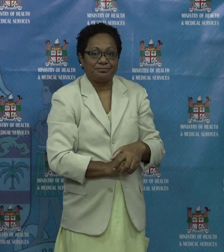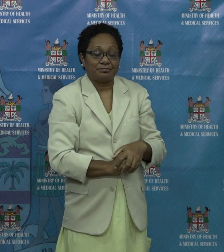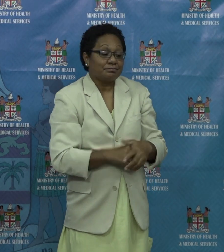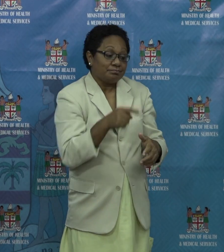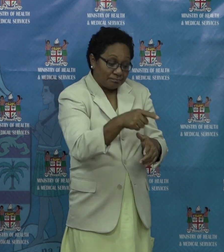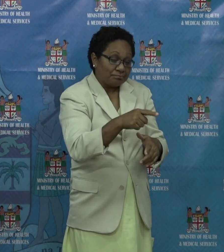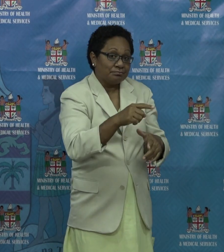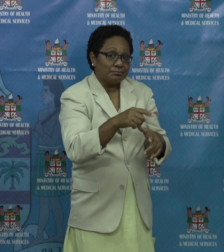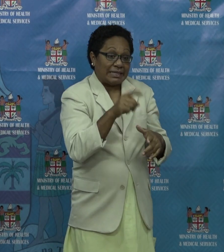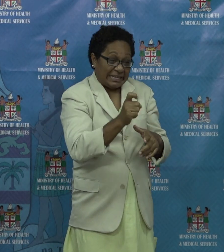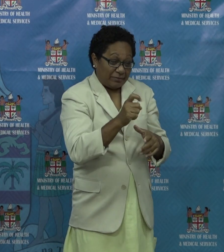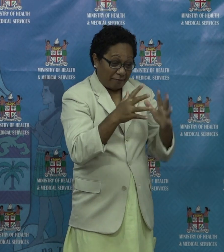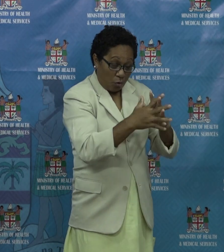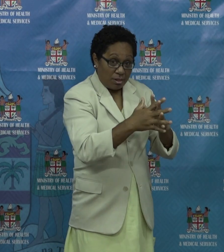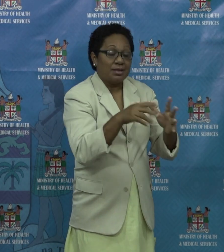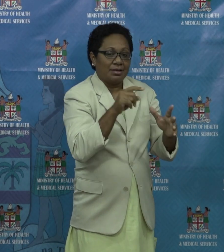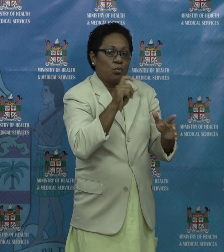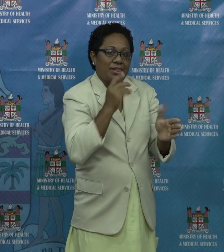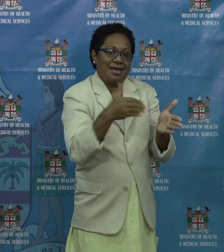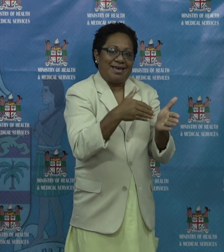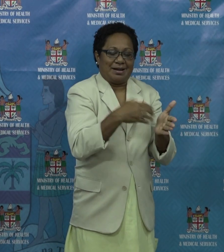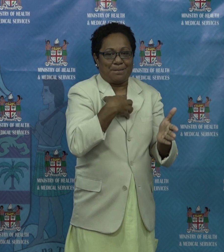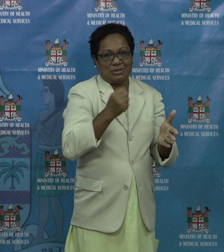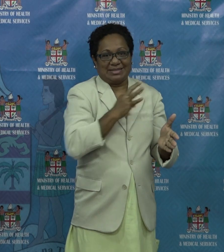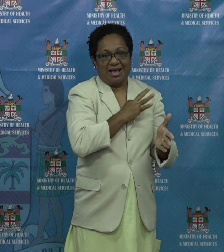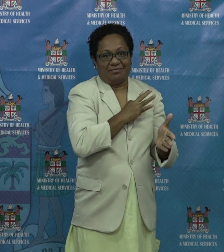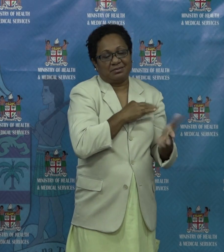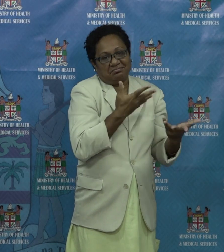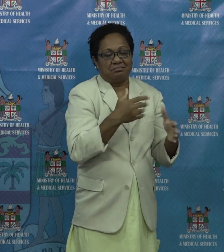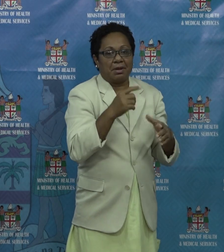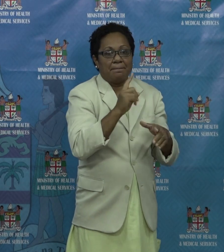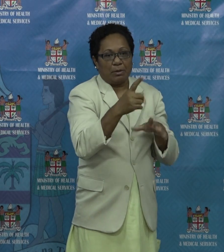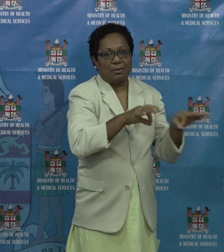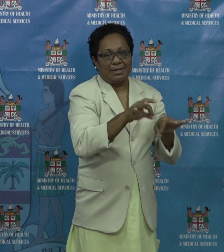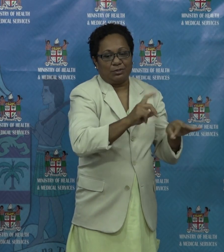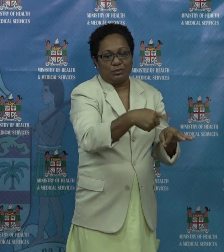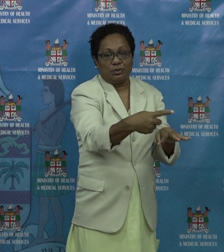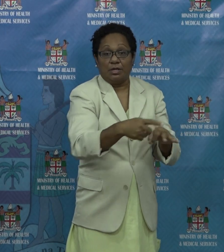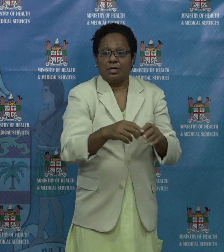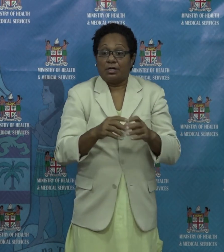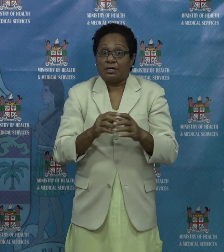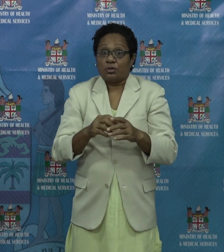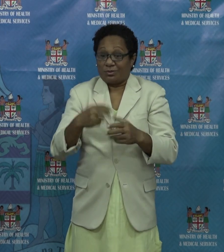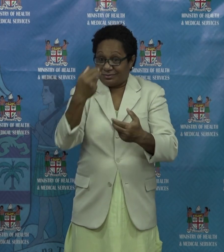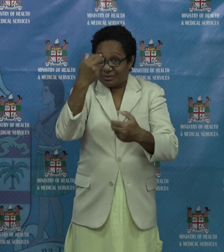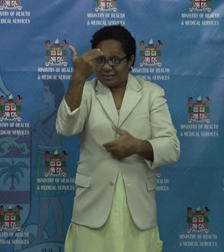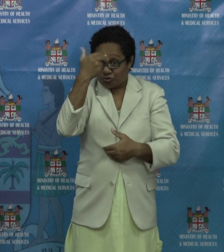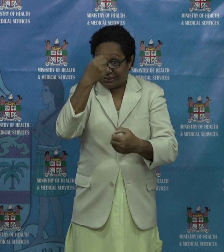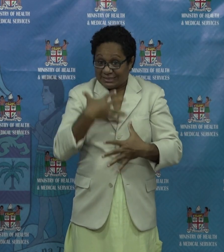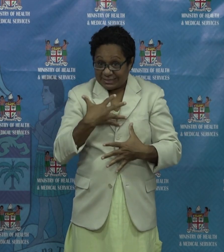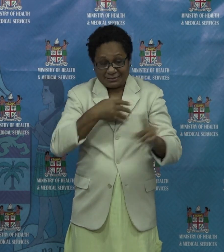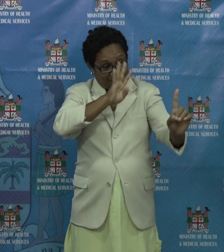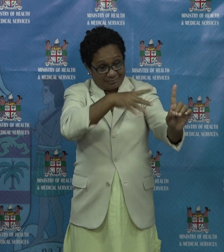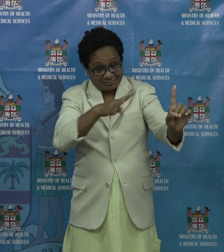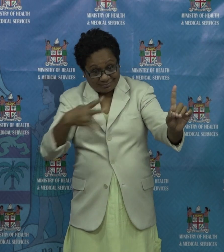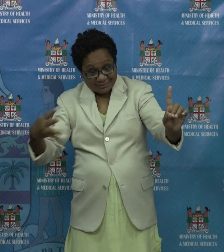the capacity of the hospital. Our screening and contact tracing work continues. We have